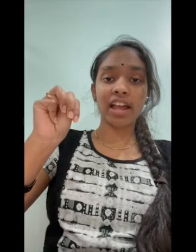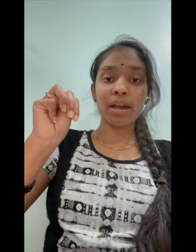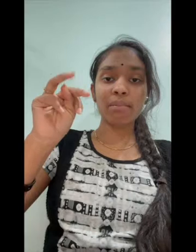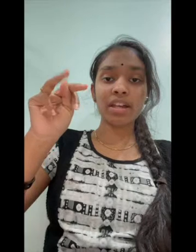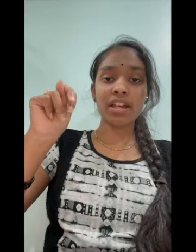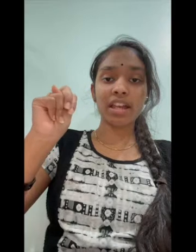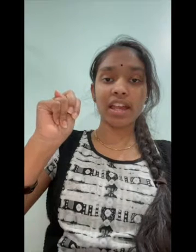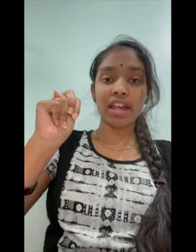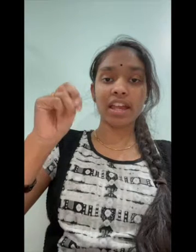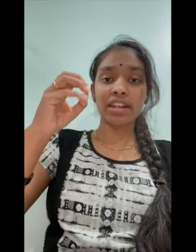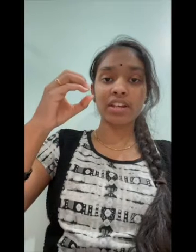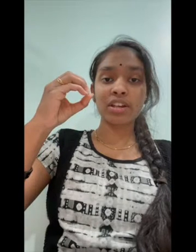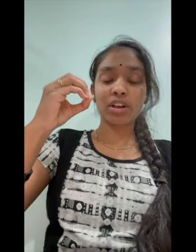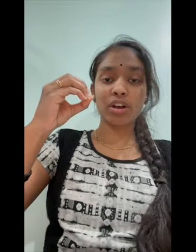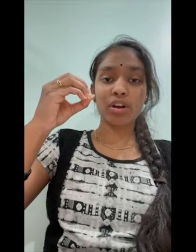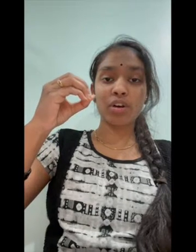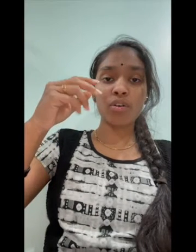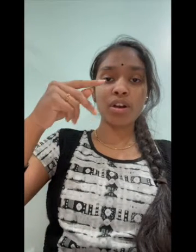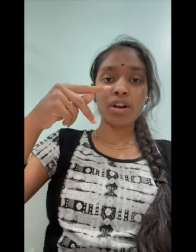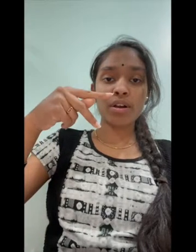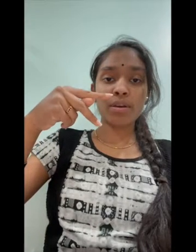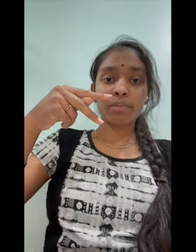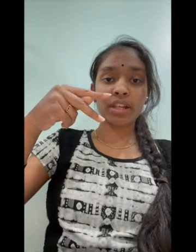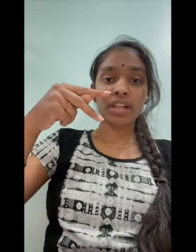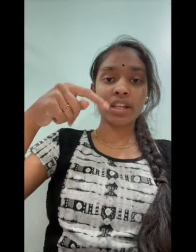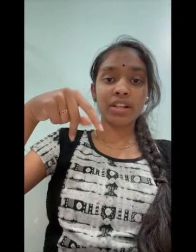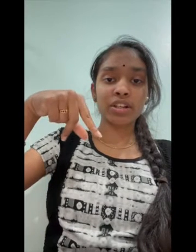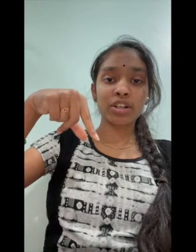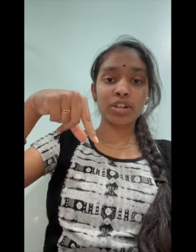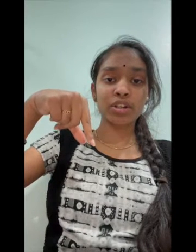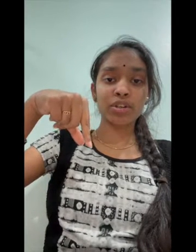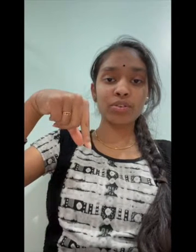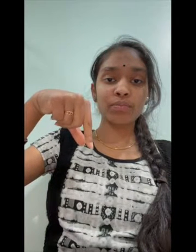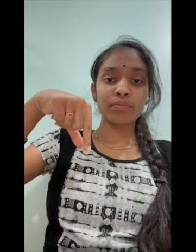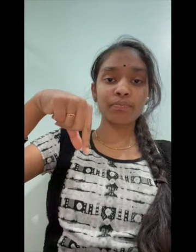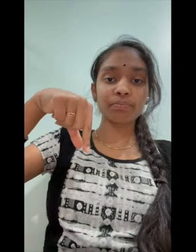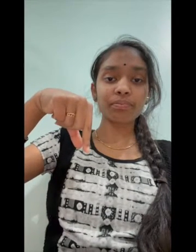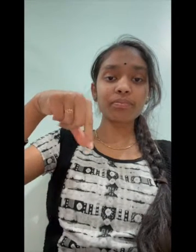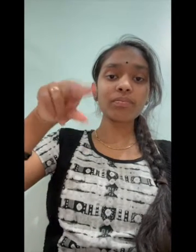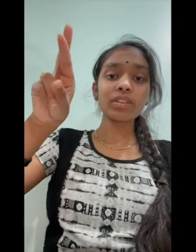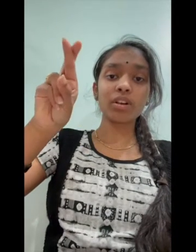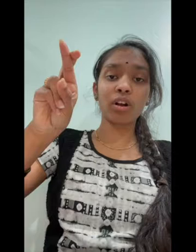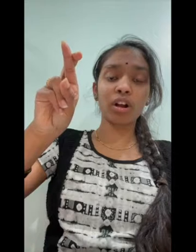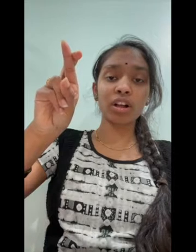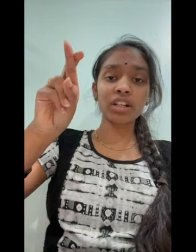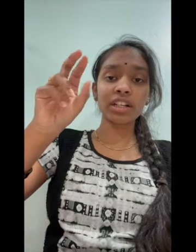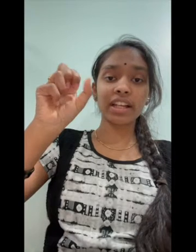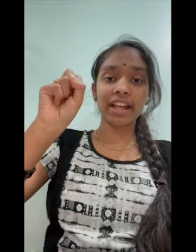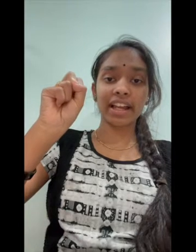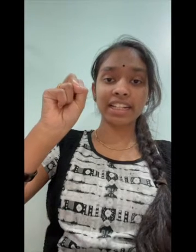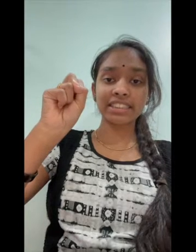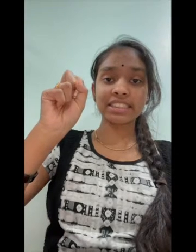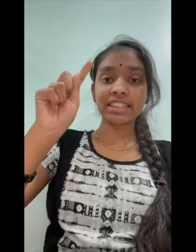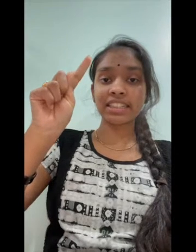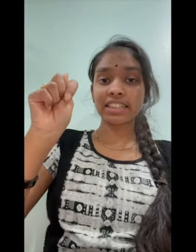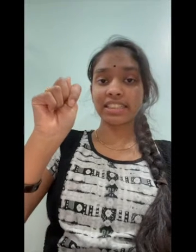M, N, O, P, Q, R, S,